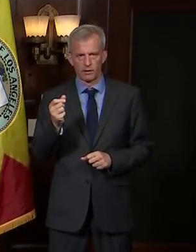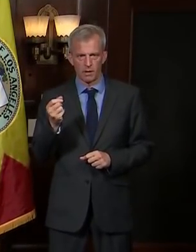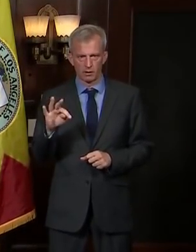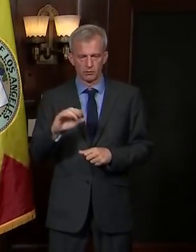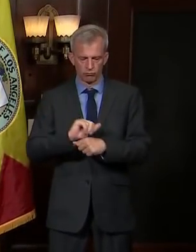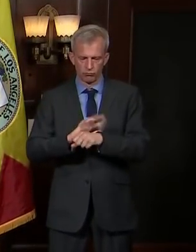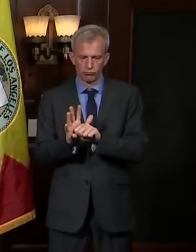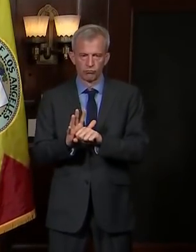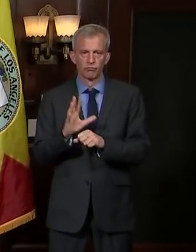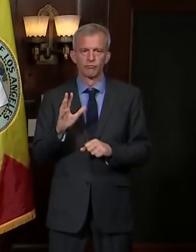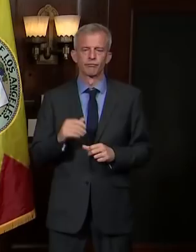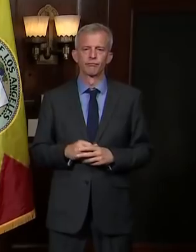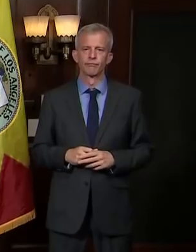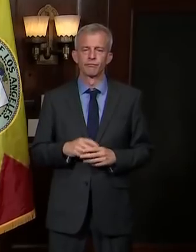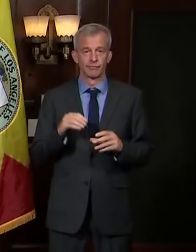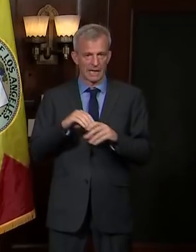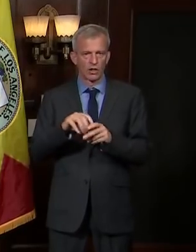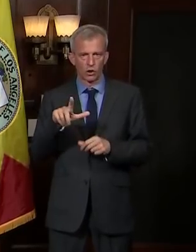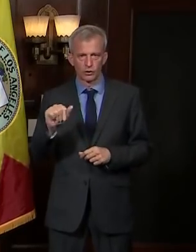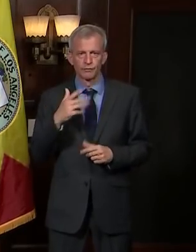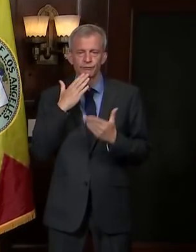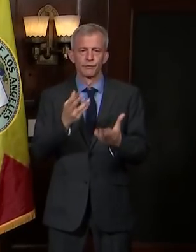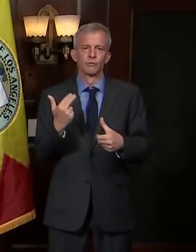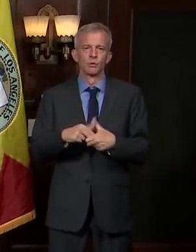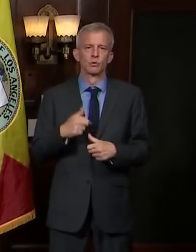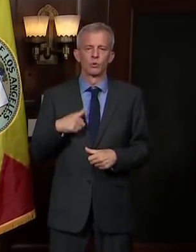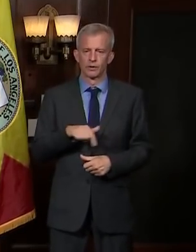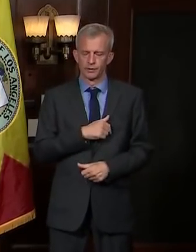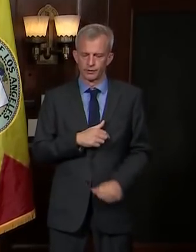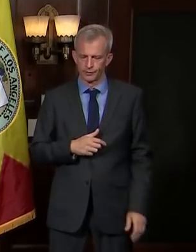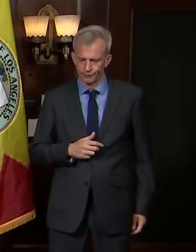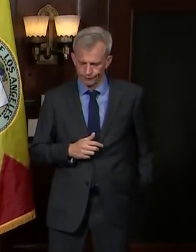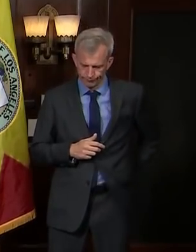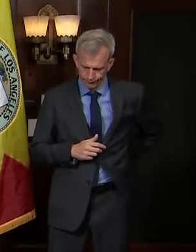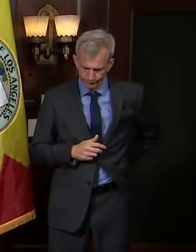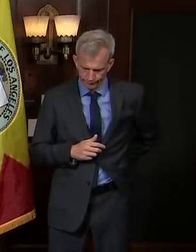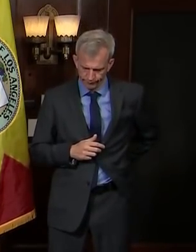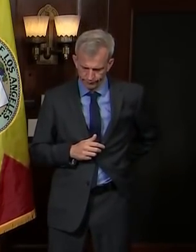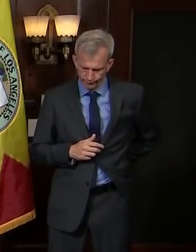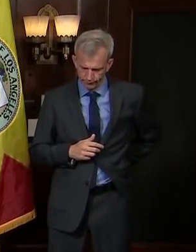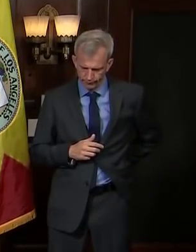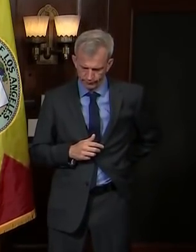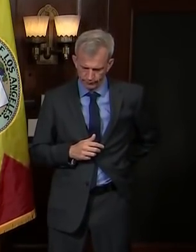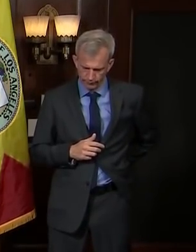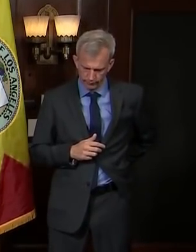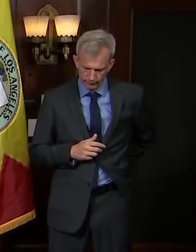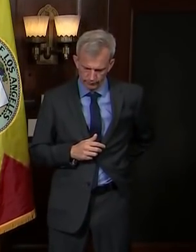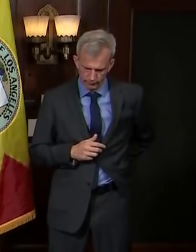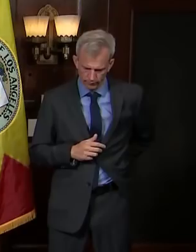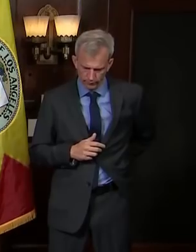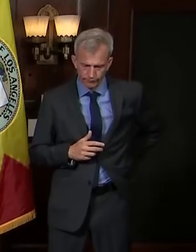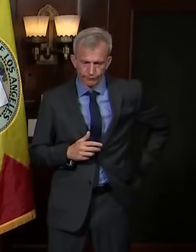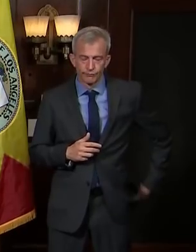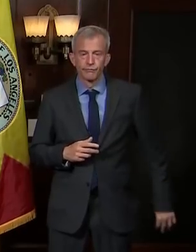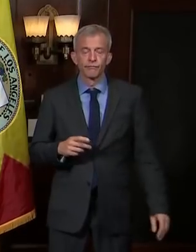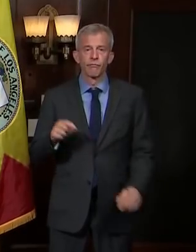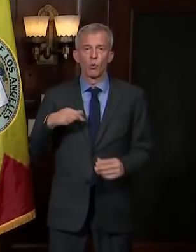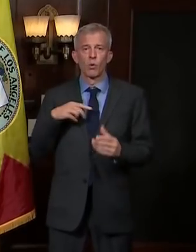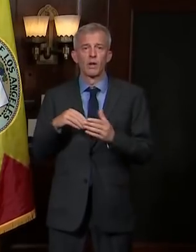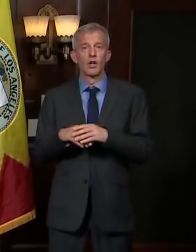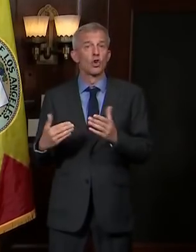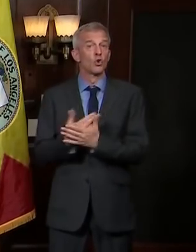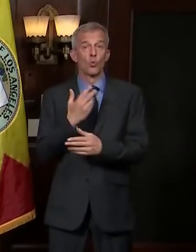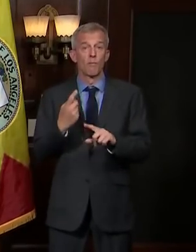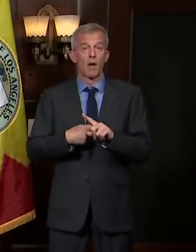in Los Angeles. Thank you for joining us here at City Hall. We're in a new month, and usually this would be a day of fun and